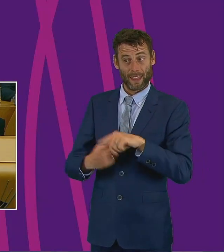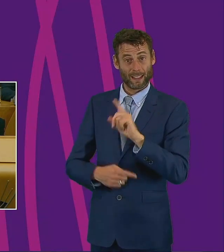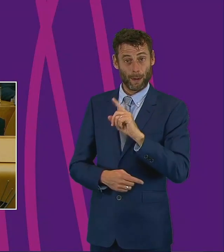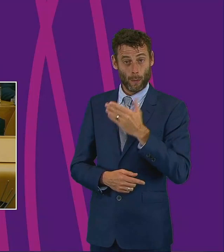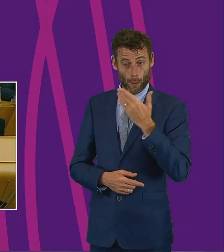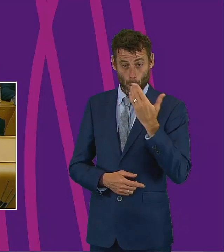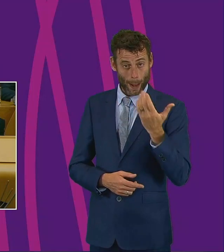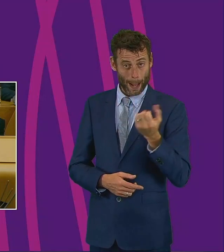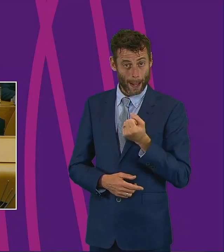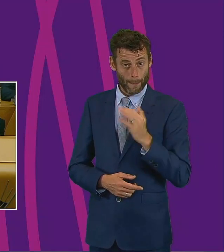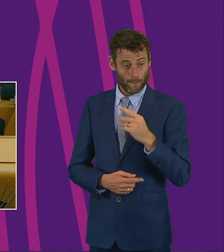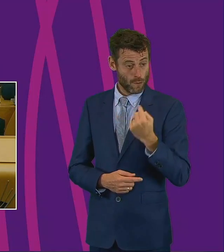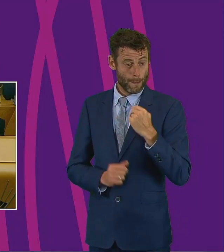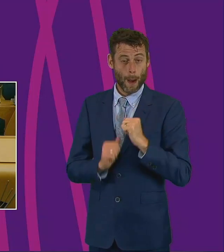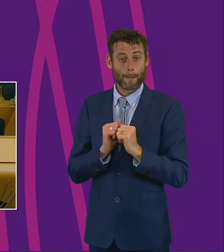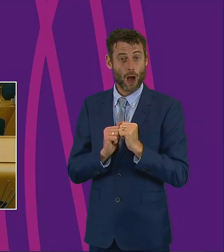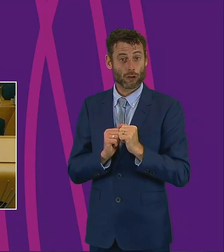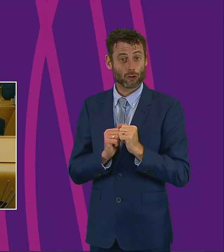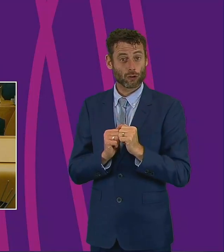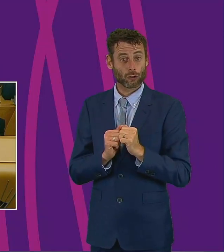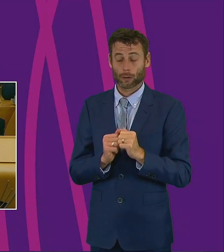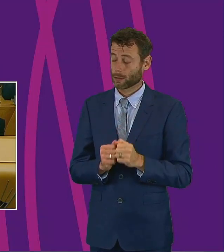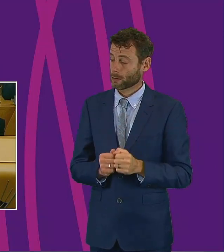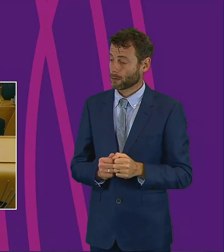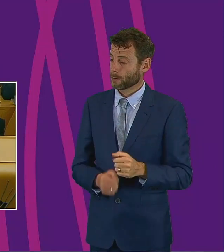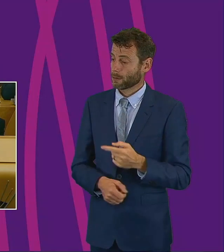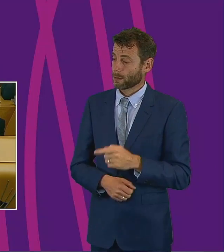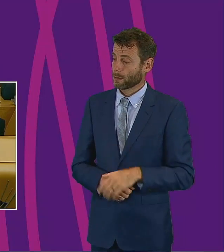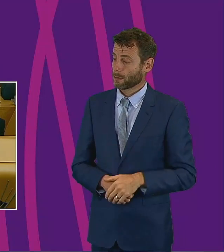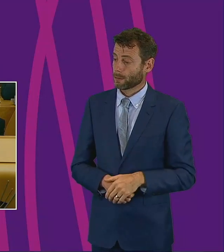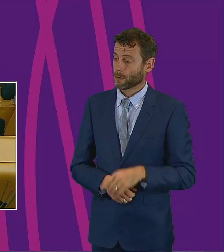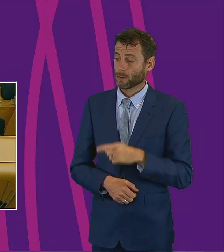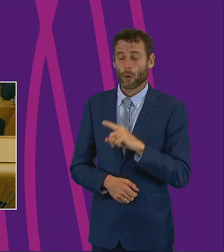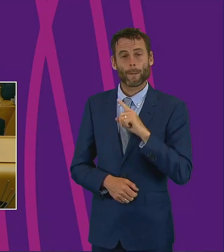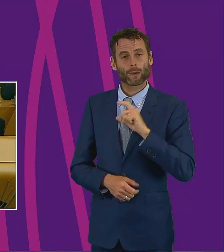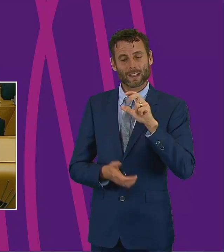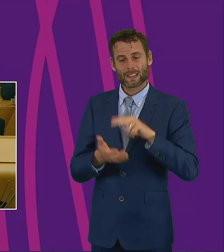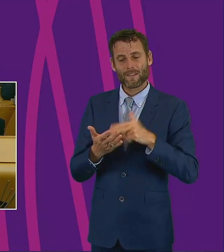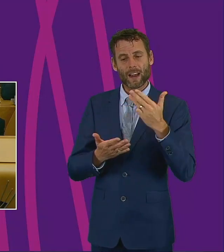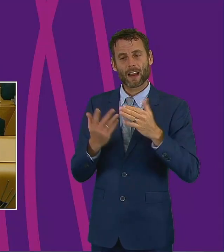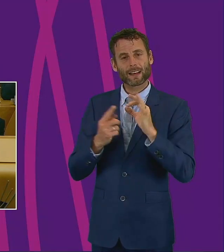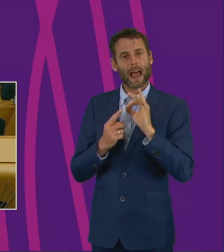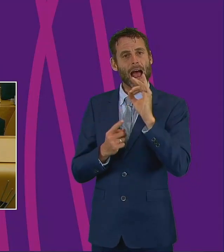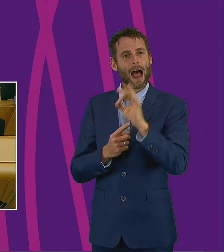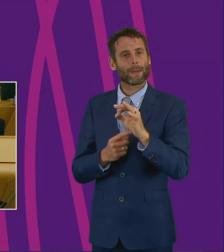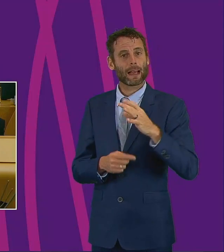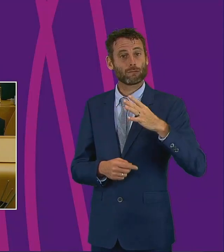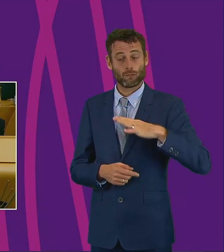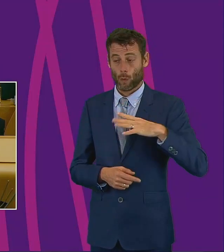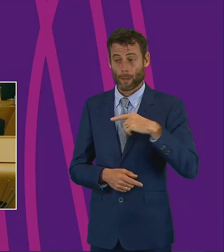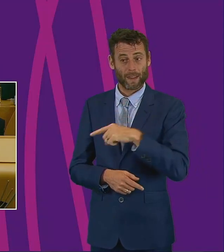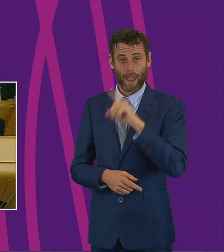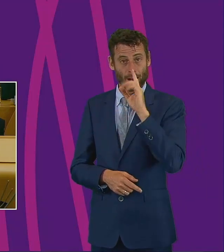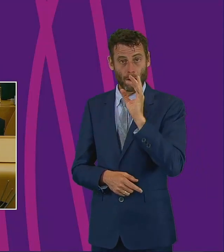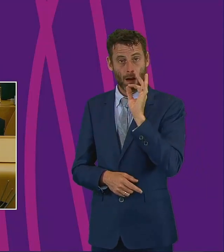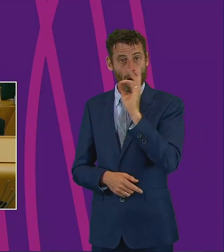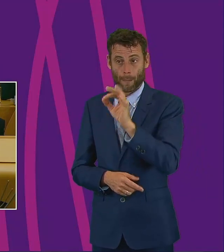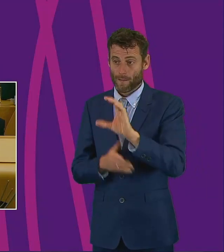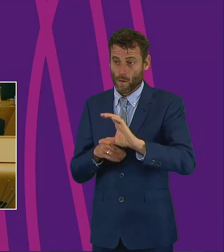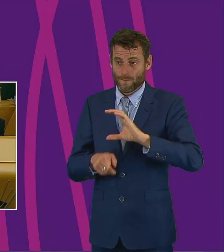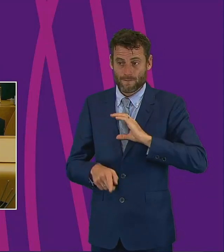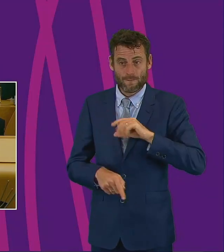March. Due to present COVID-19 application requirements, they have not been able to access any funding or even